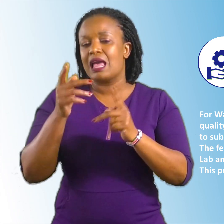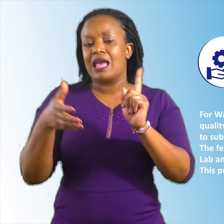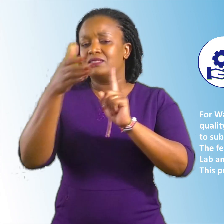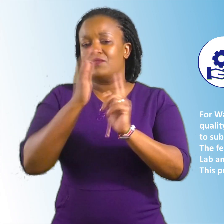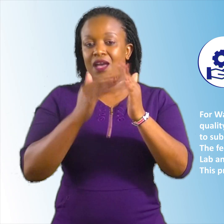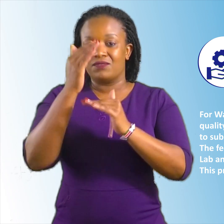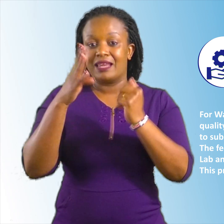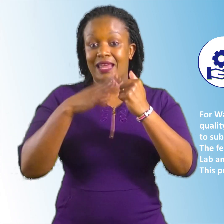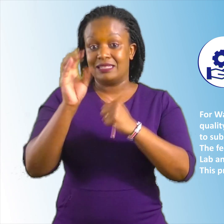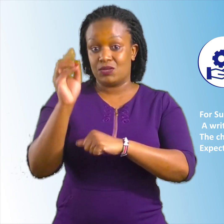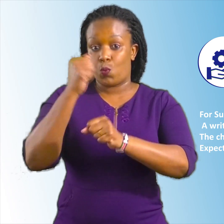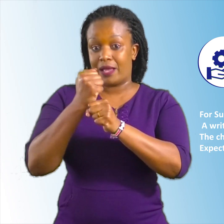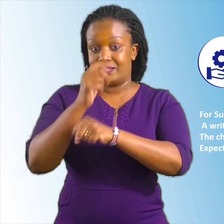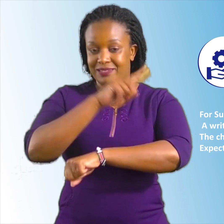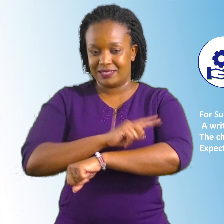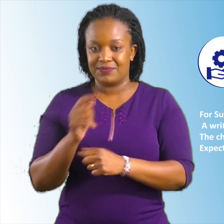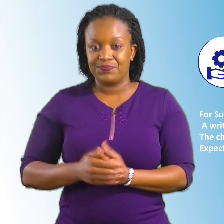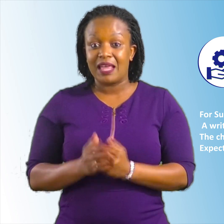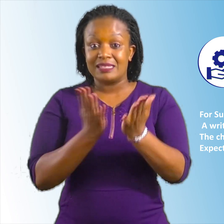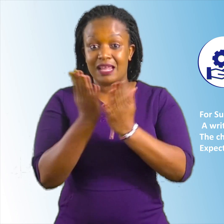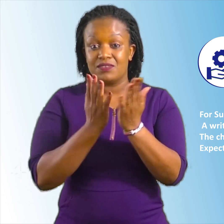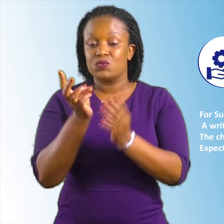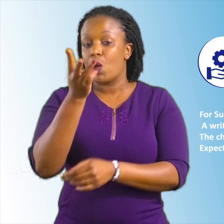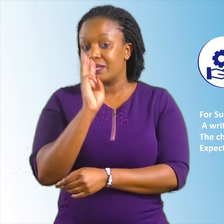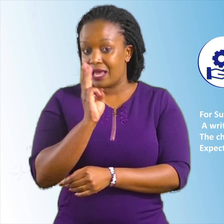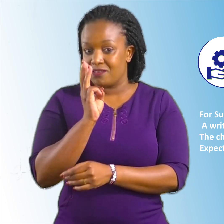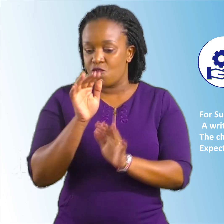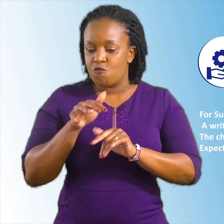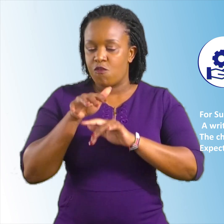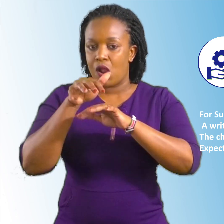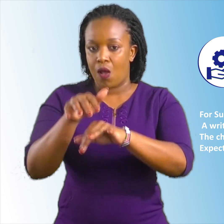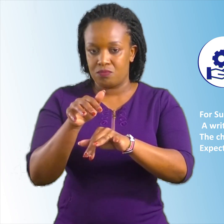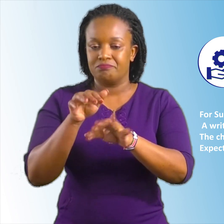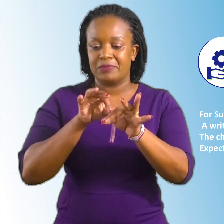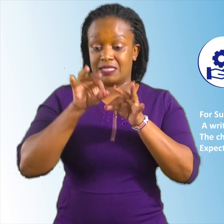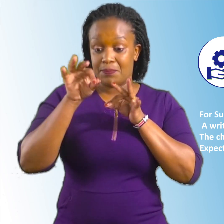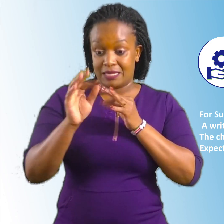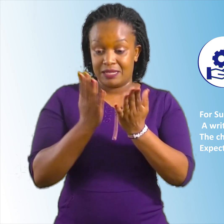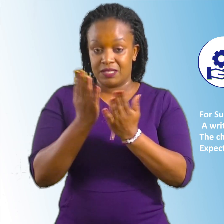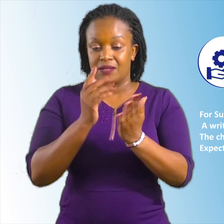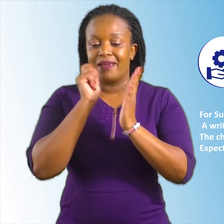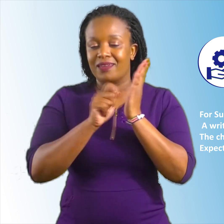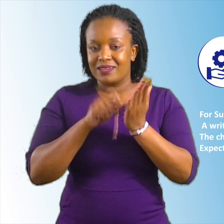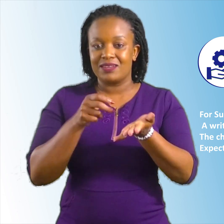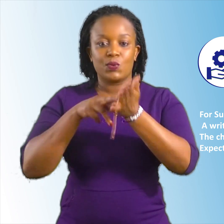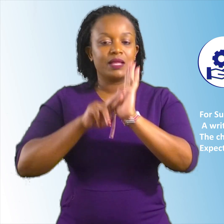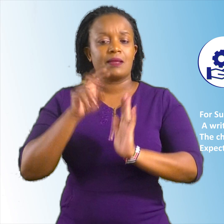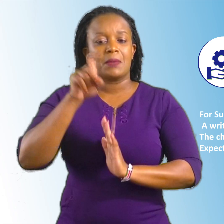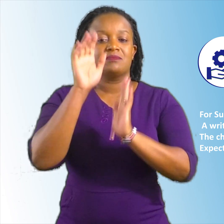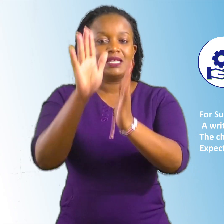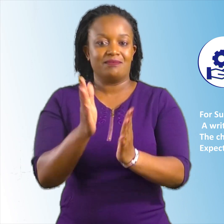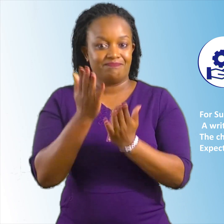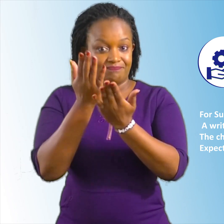days. For surface water flow measurement service, a written request is to be